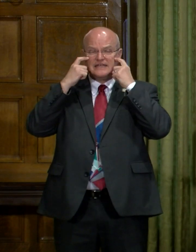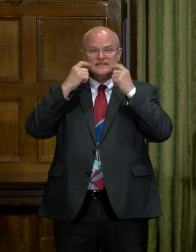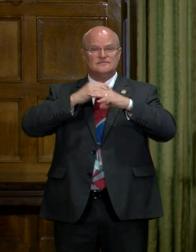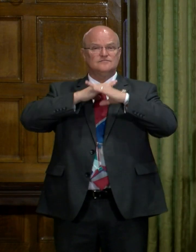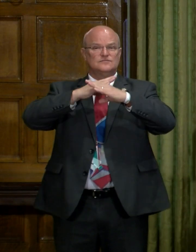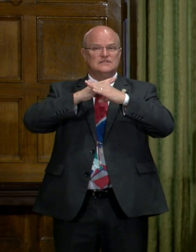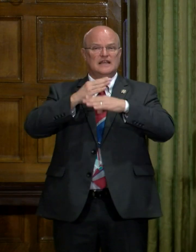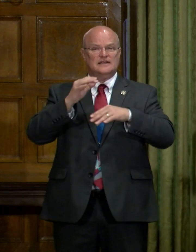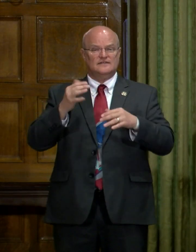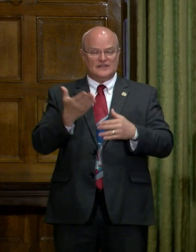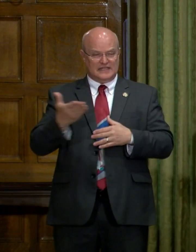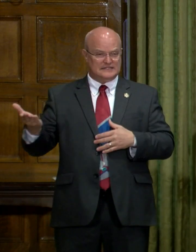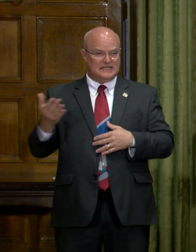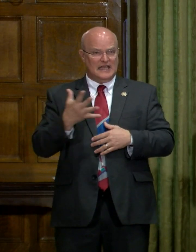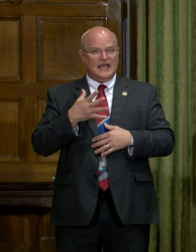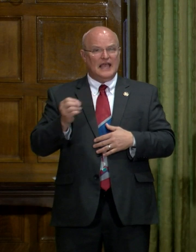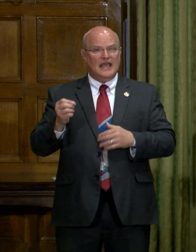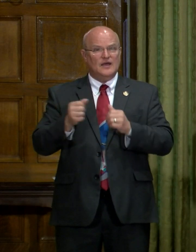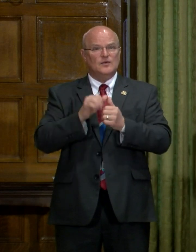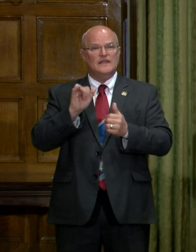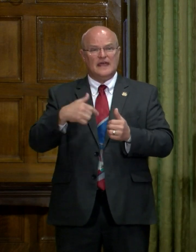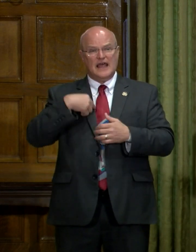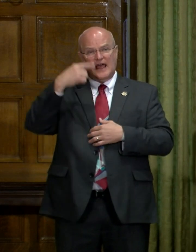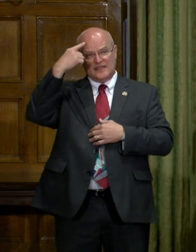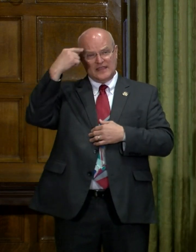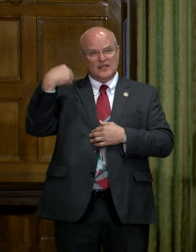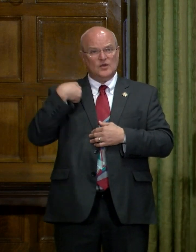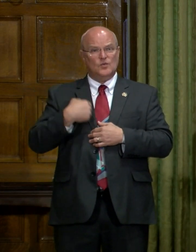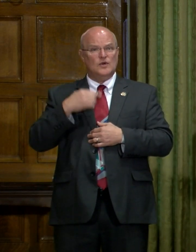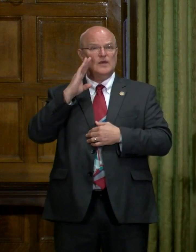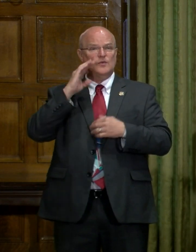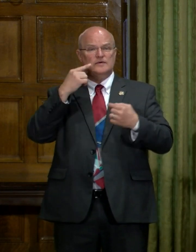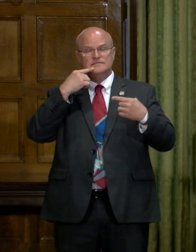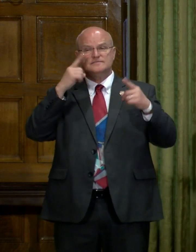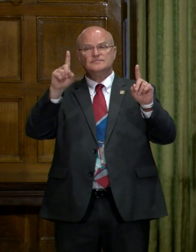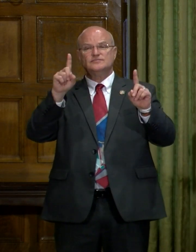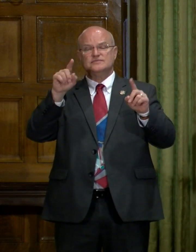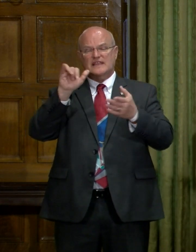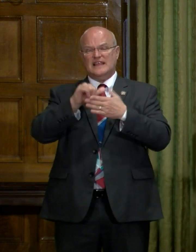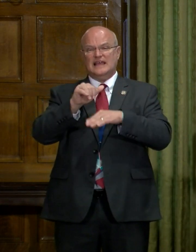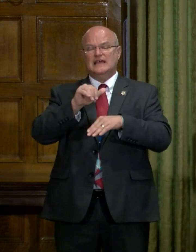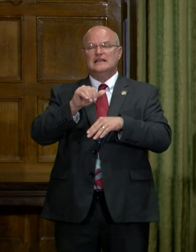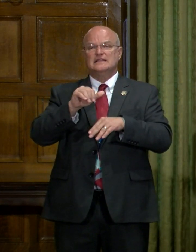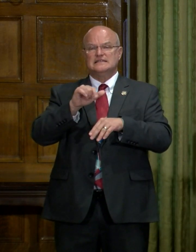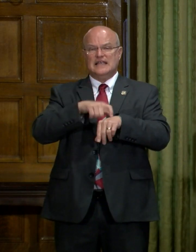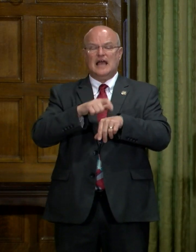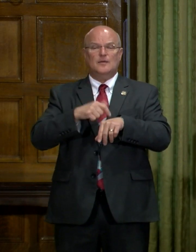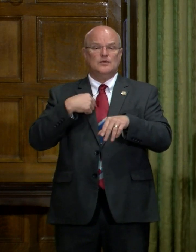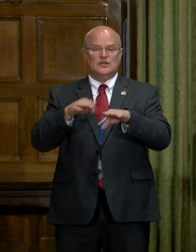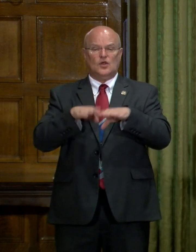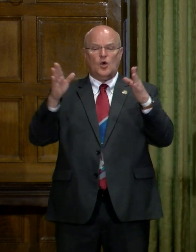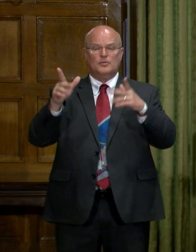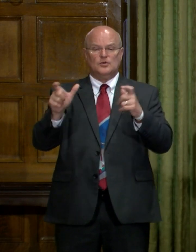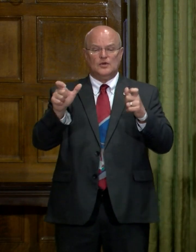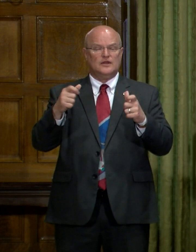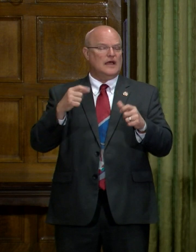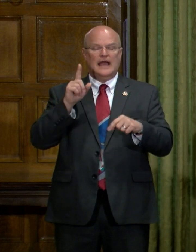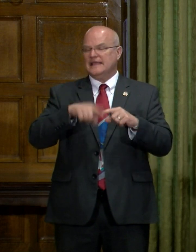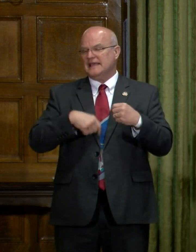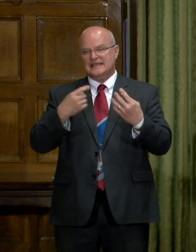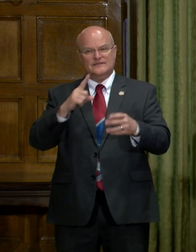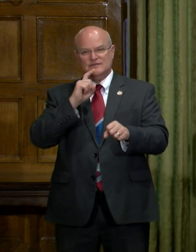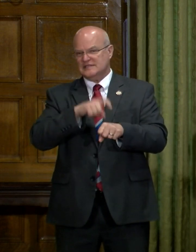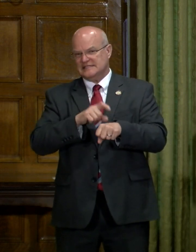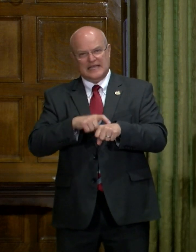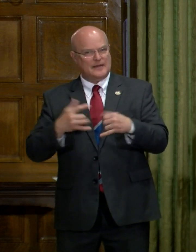measures, and with that I think we're going to get to that point that we can reopen quicker. I can't give you a